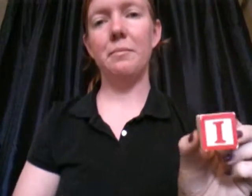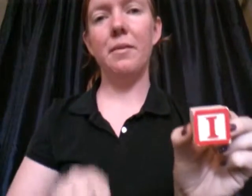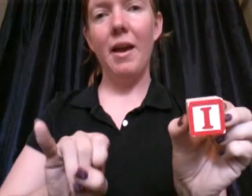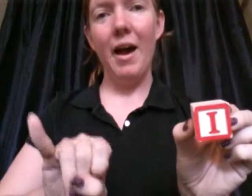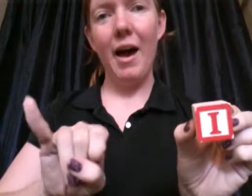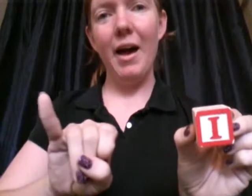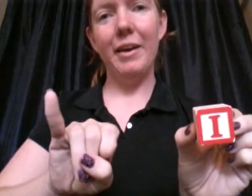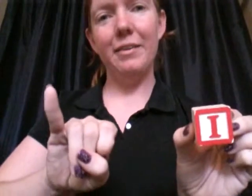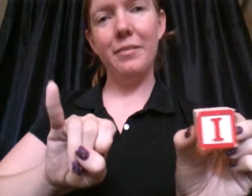I